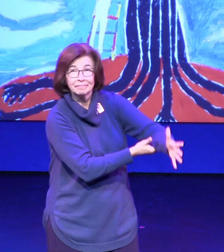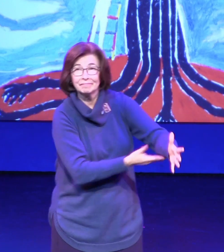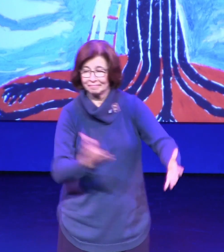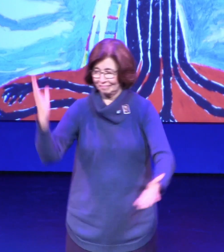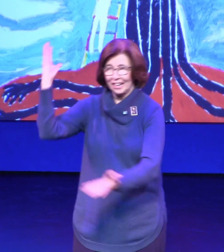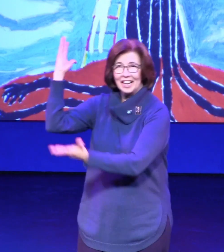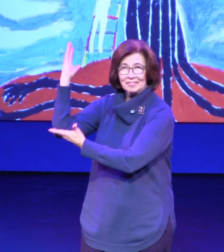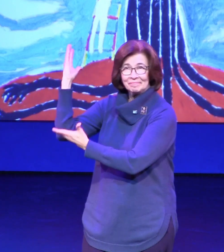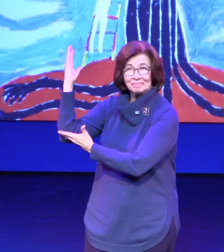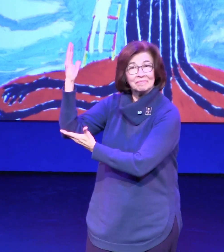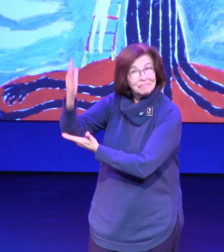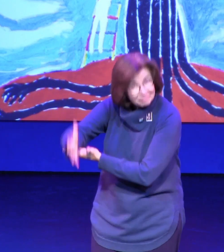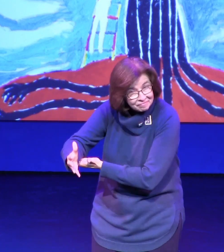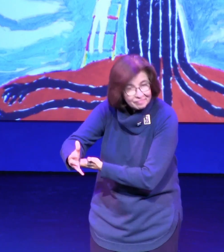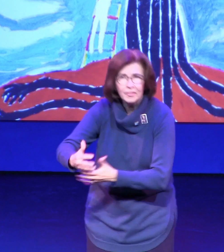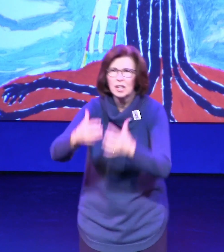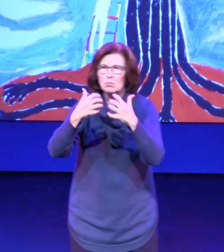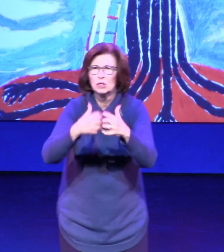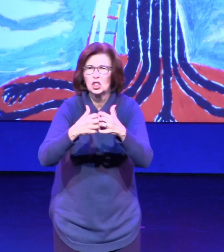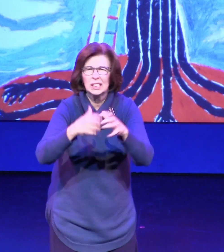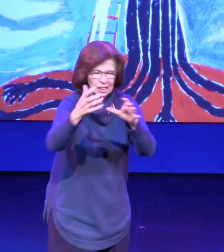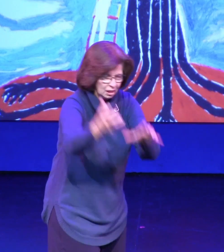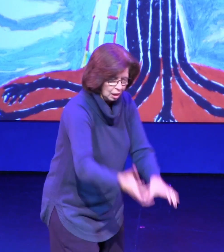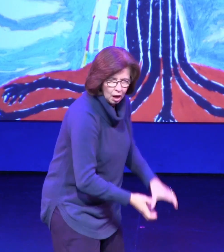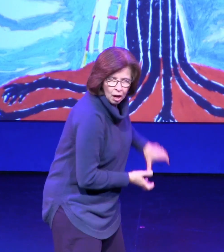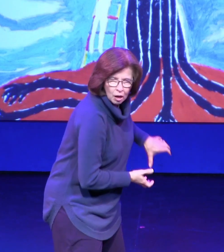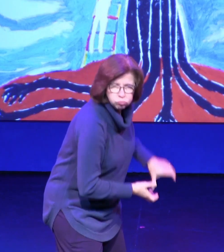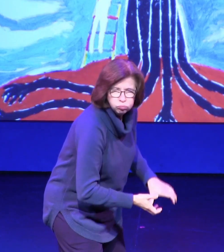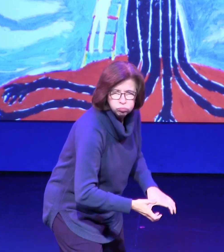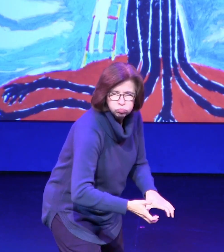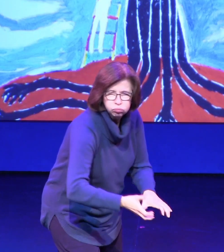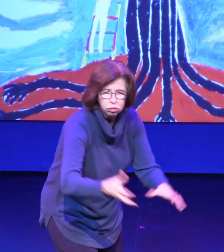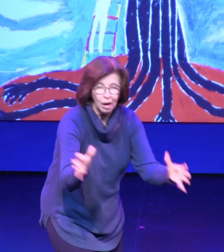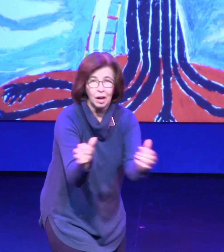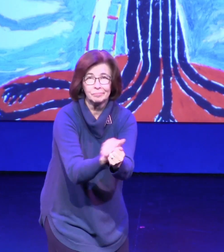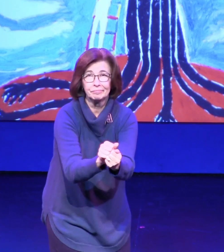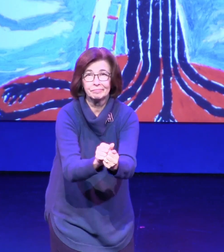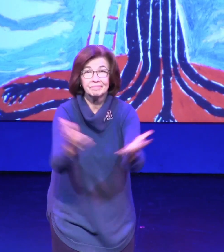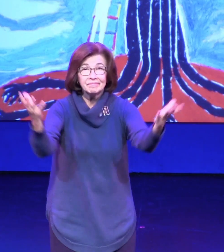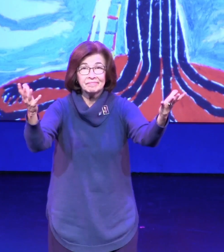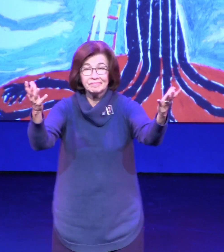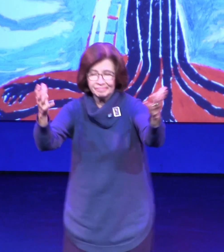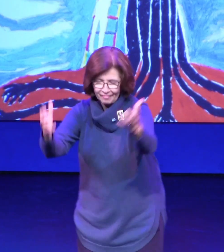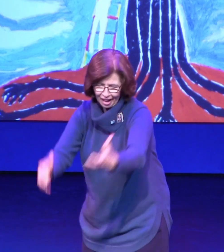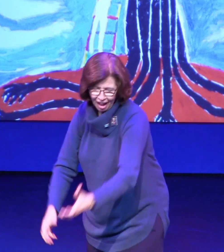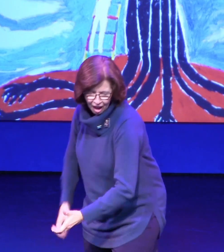Trees are beautiful, and they are cut down every day. They are